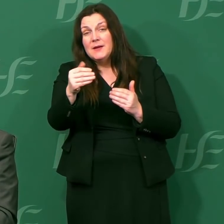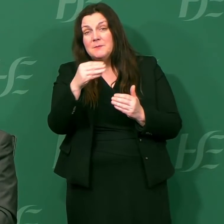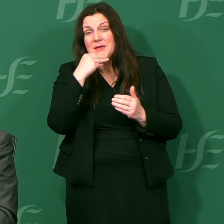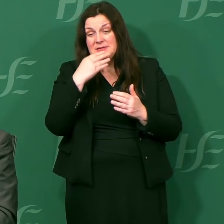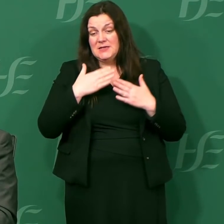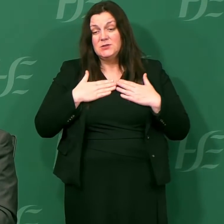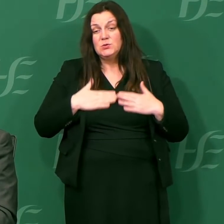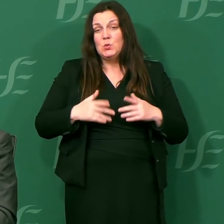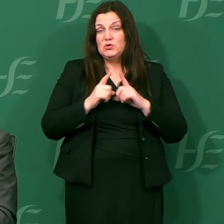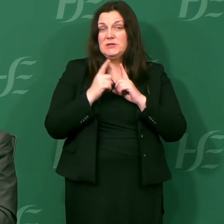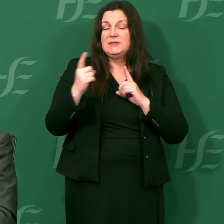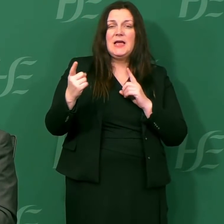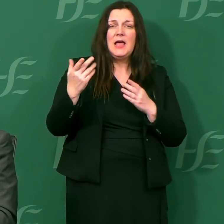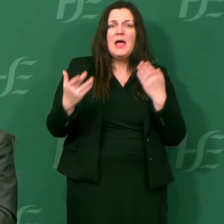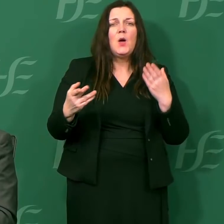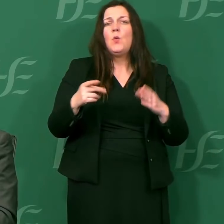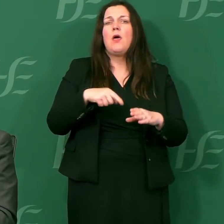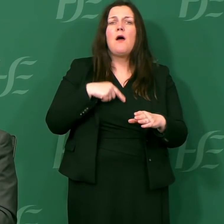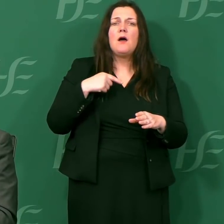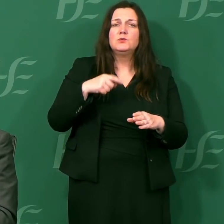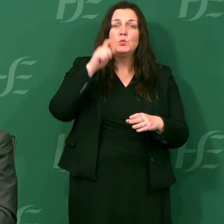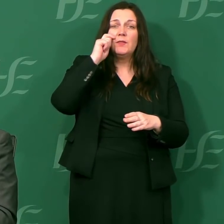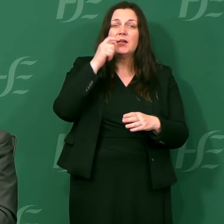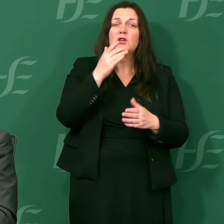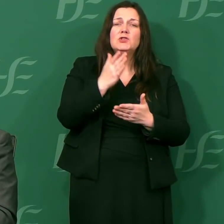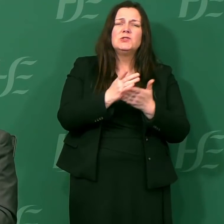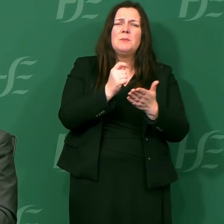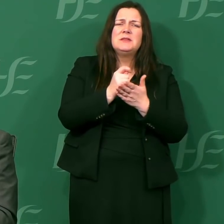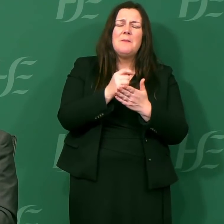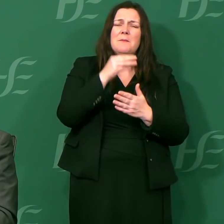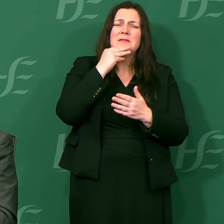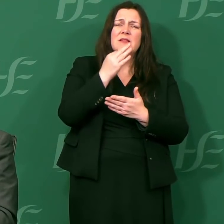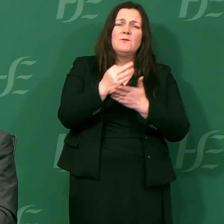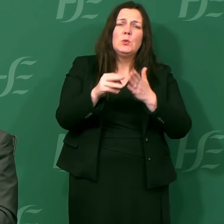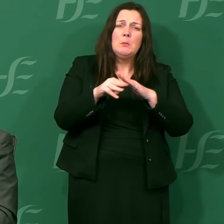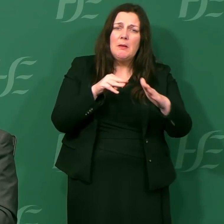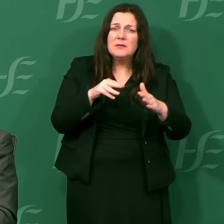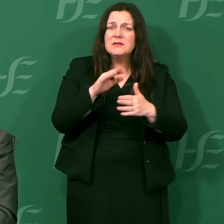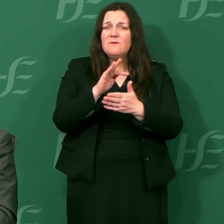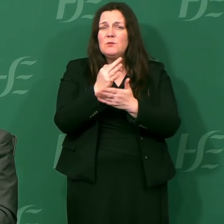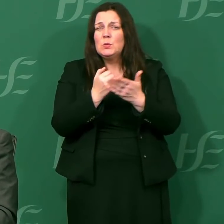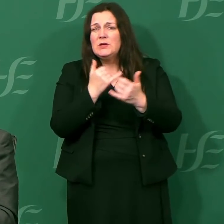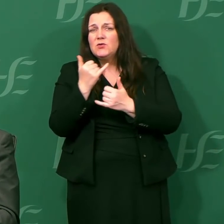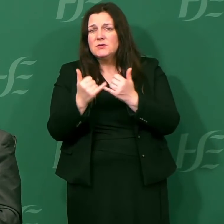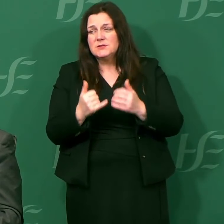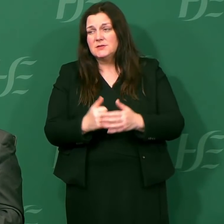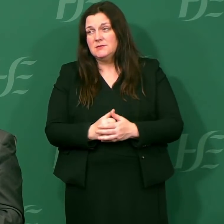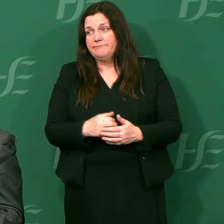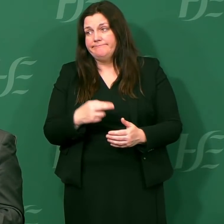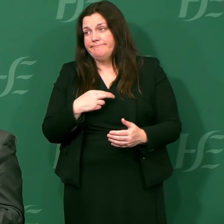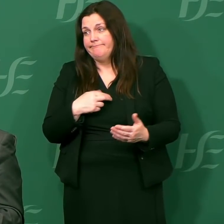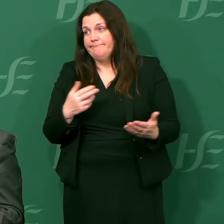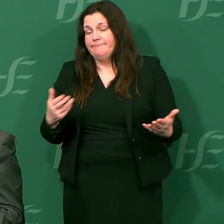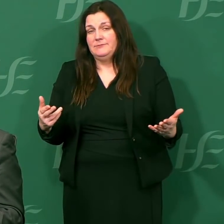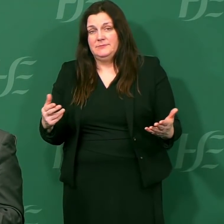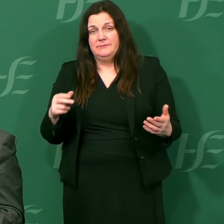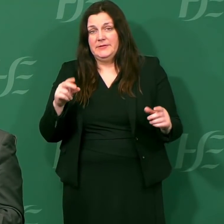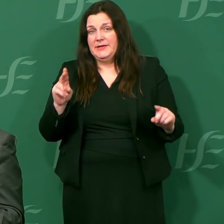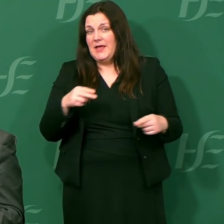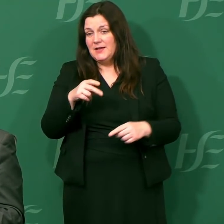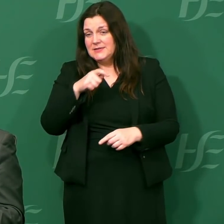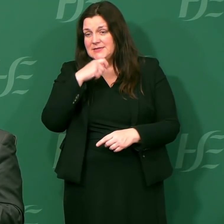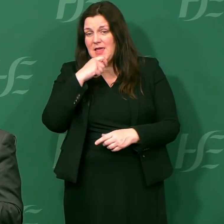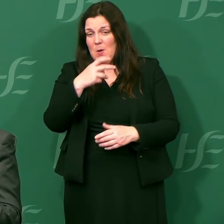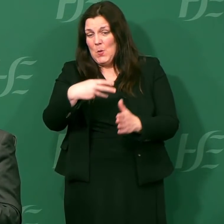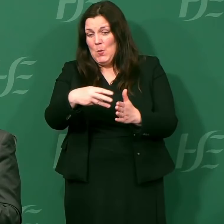social distancing, how long is some time to come? Is that a couple of months? Is that a couple of years? The reality of it is we cannot